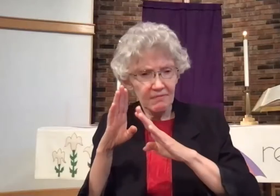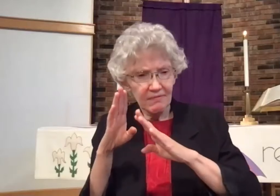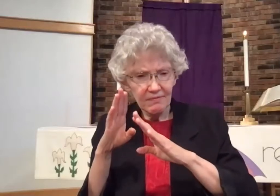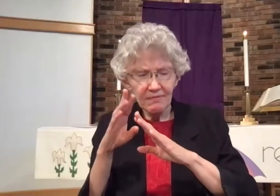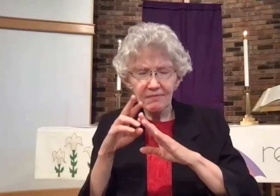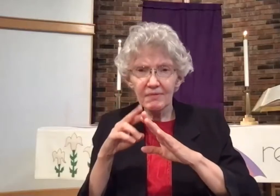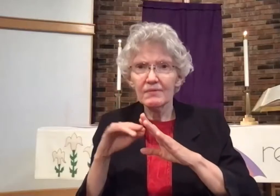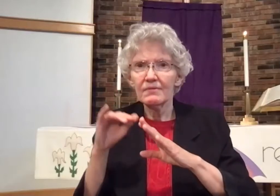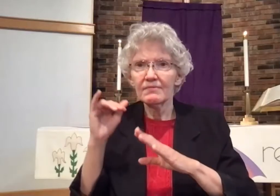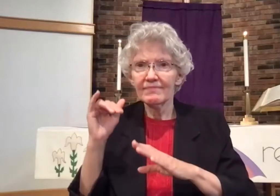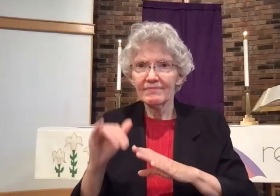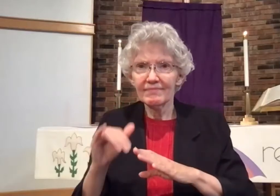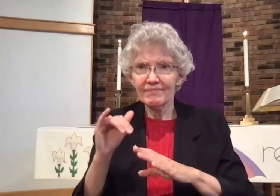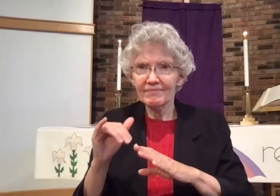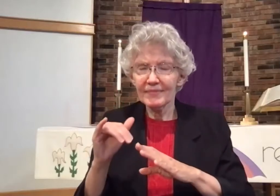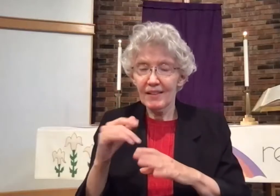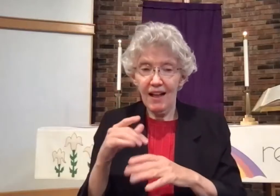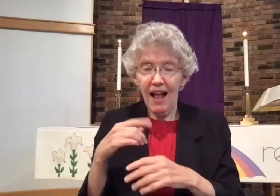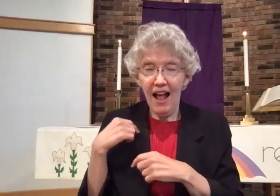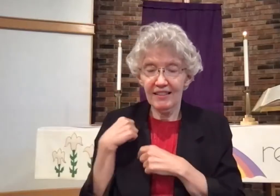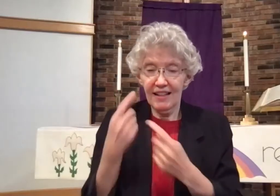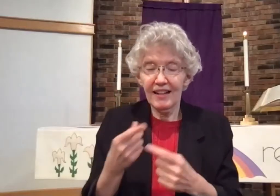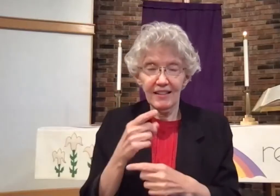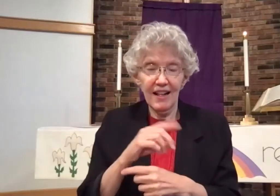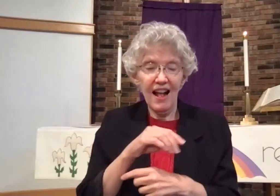They're very worried. The reason being